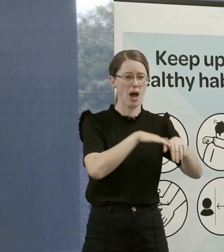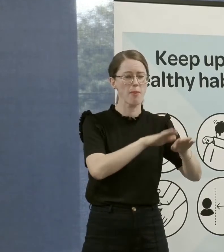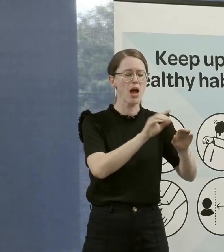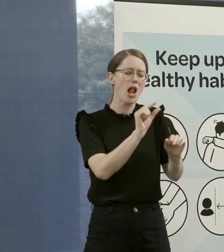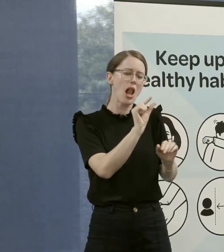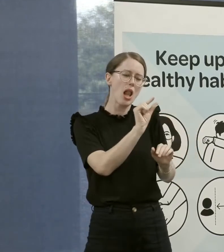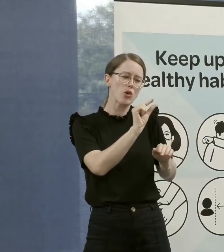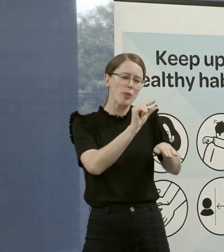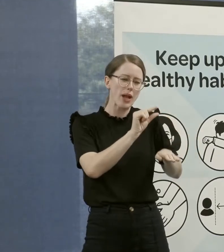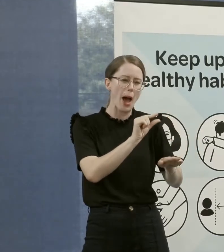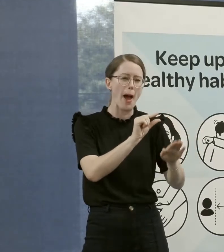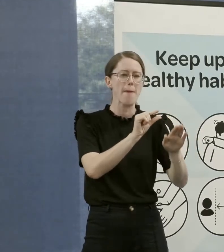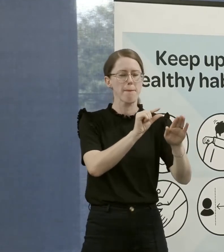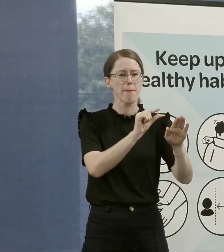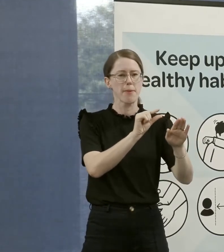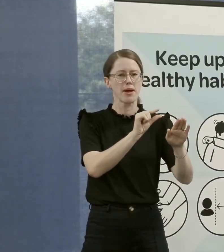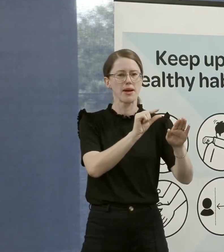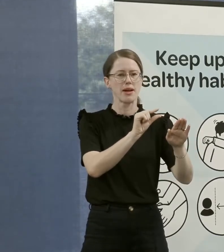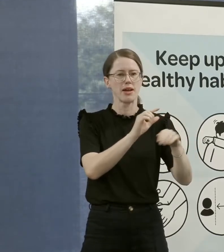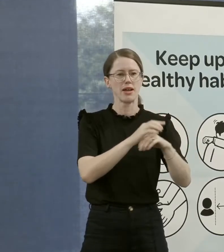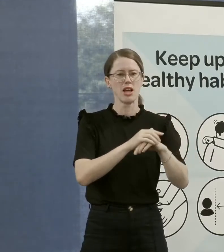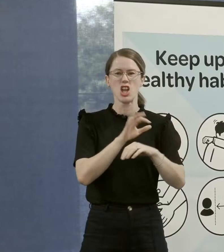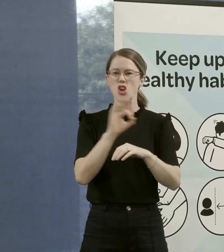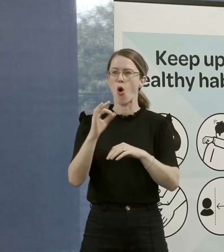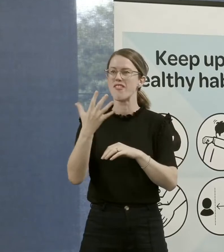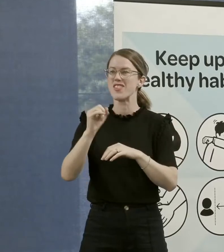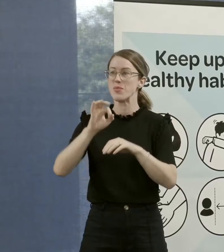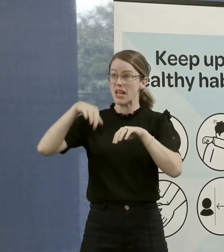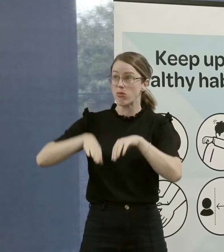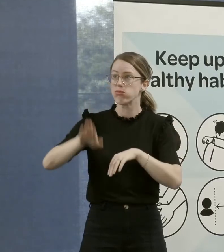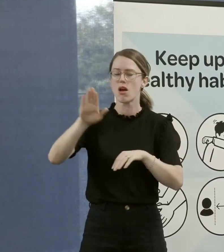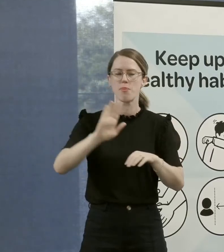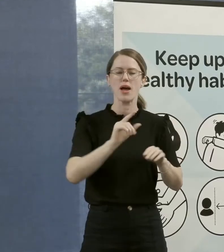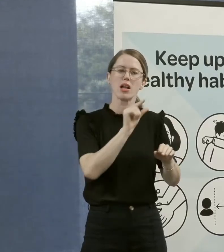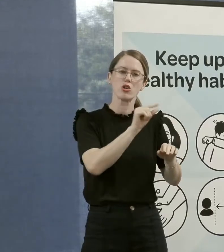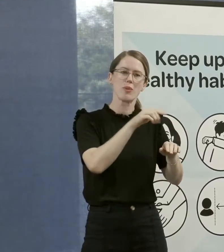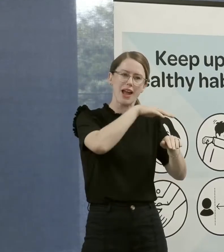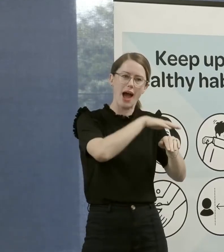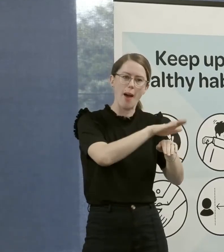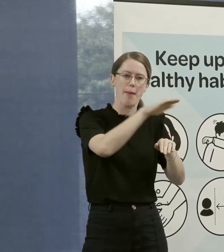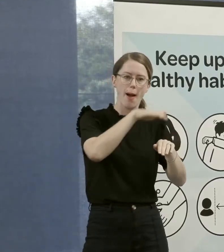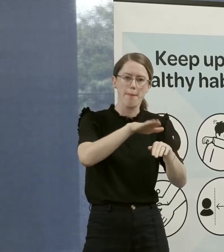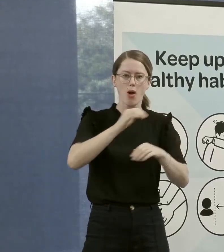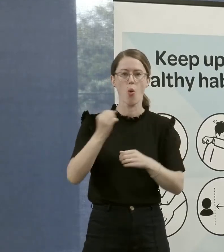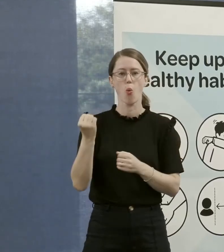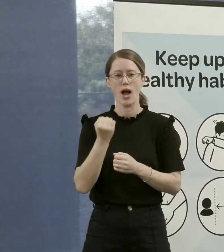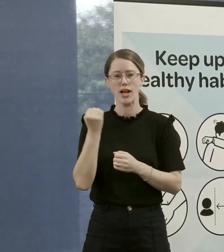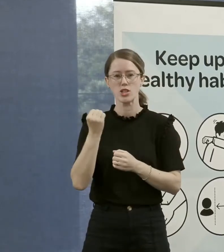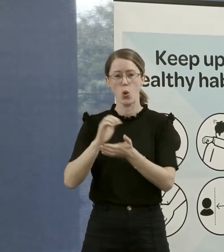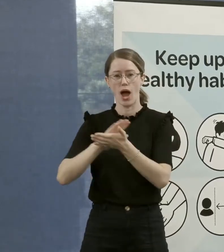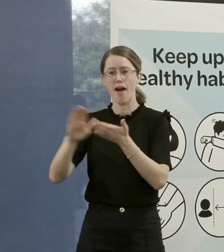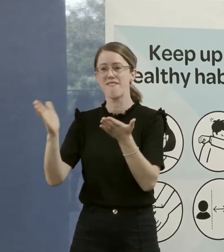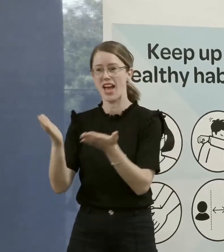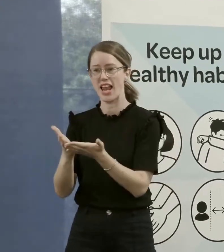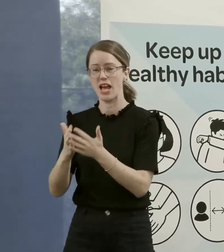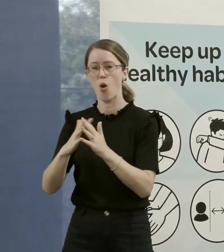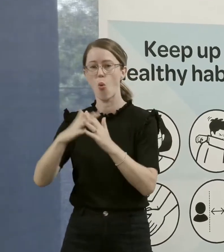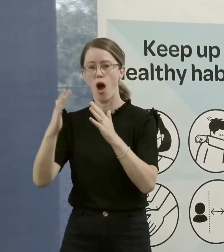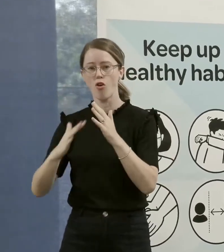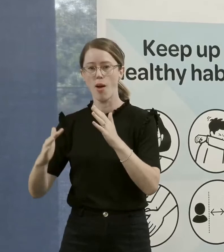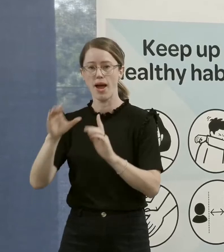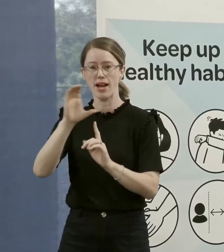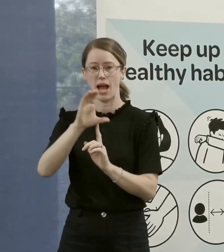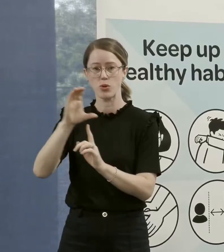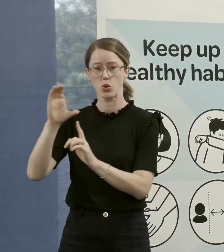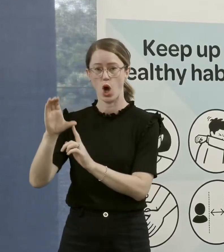Modest, not the 50% increase that people have been talking about, and also in the Waikato and Hutt Valley and Wairarapa and